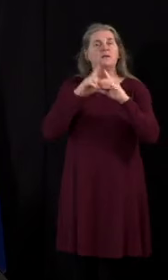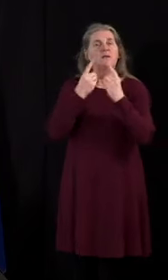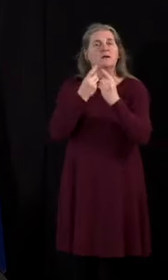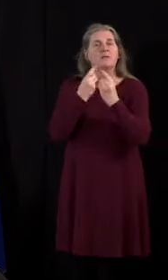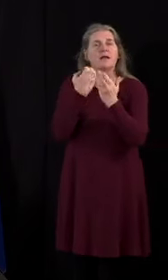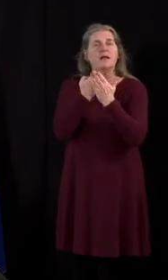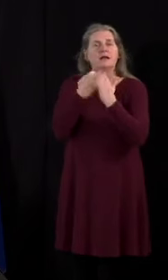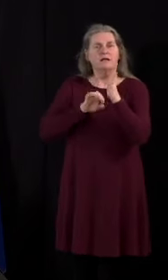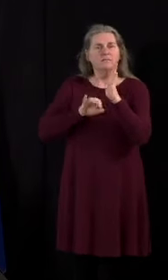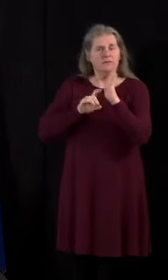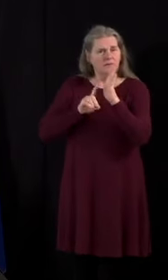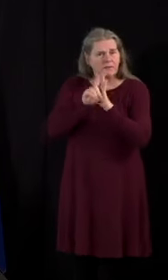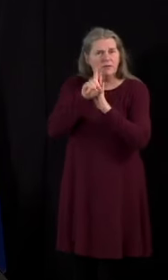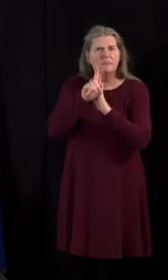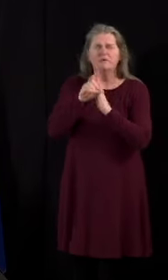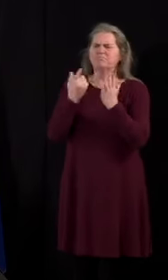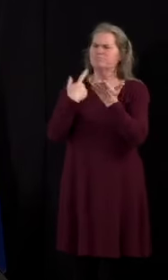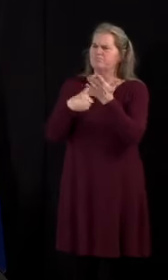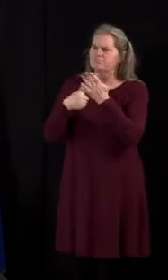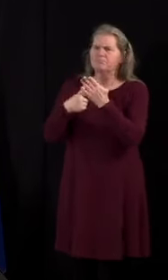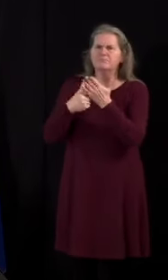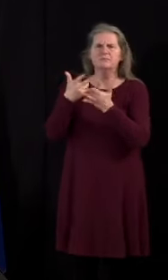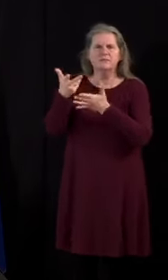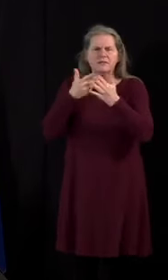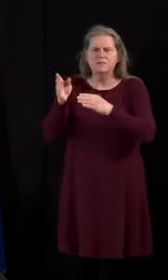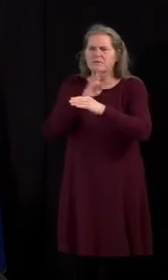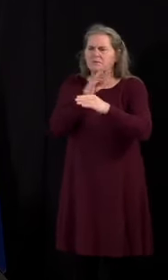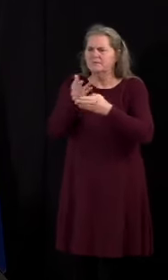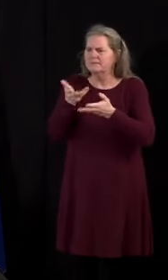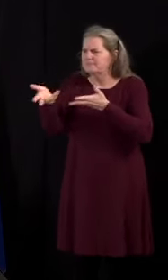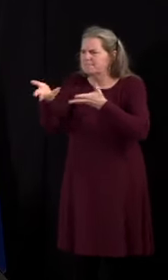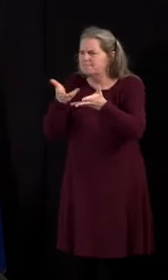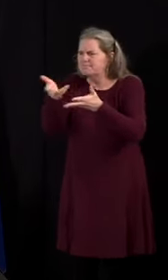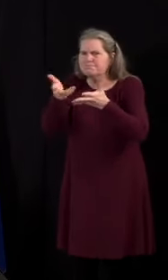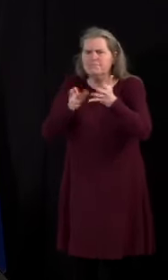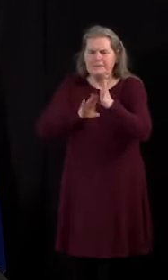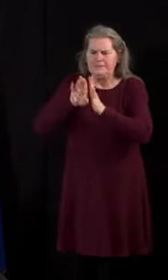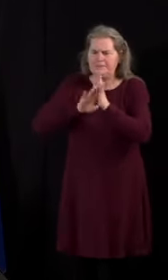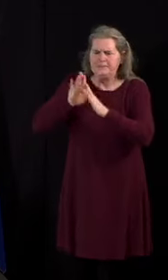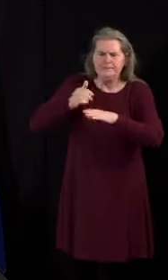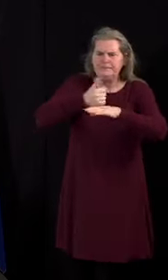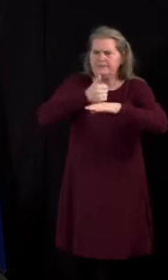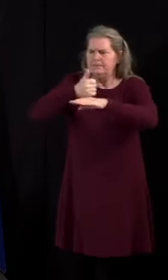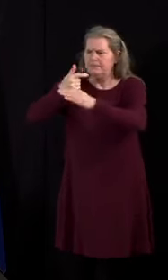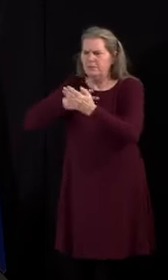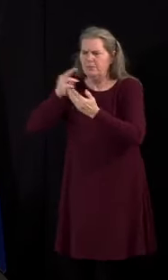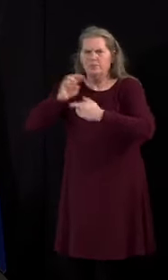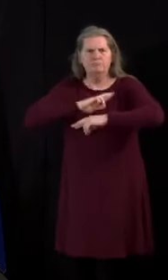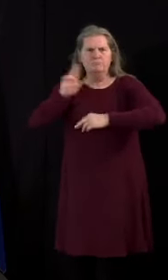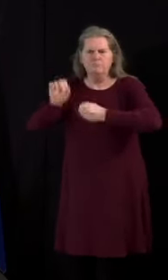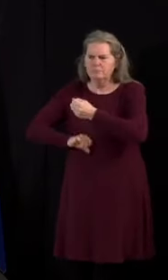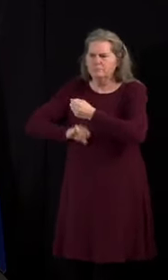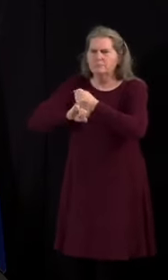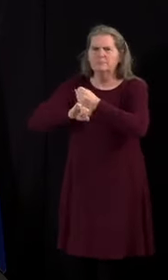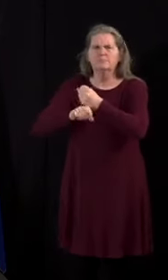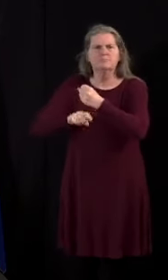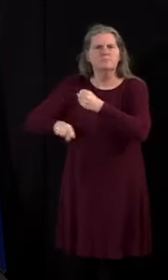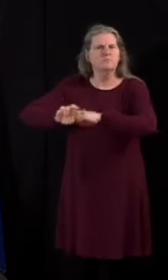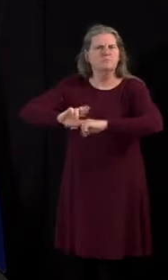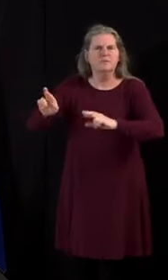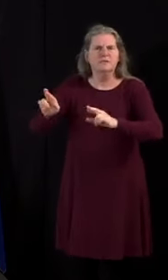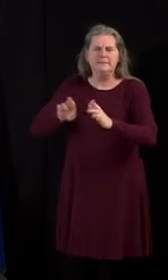has been meeting with stakeholders, assessing the state of local businesses, and developing initiatives to support Yukon's business